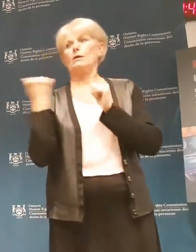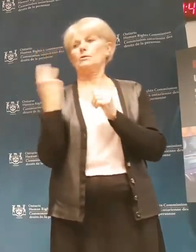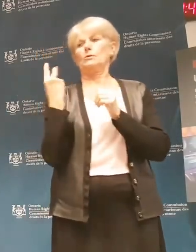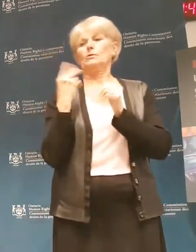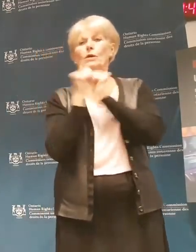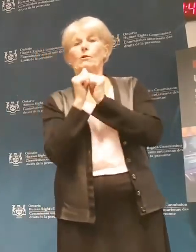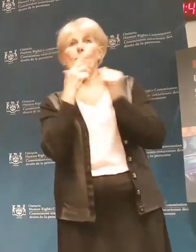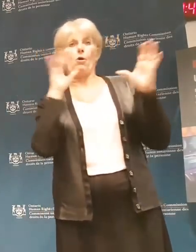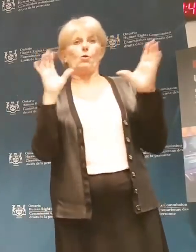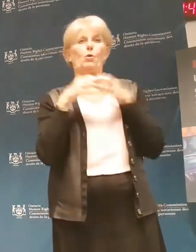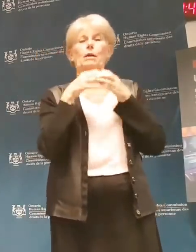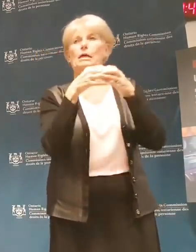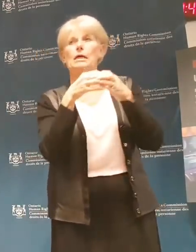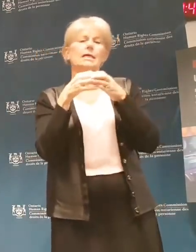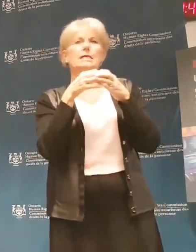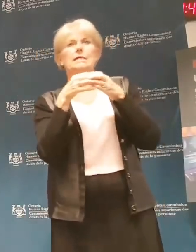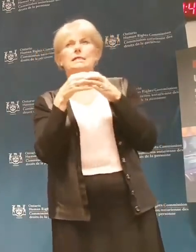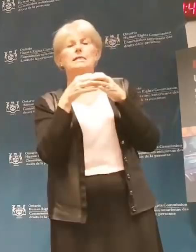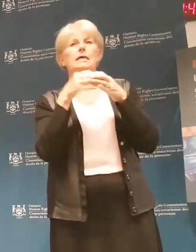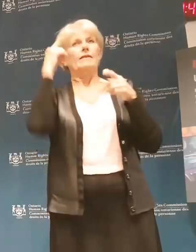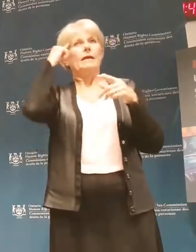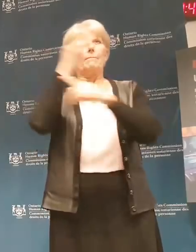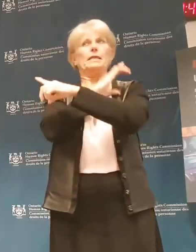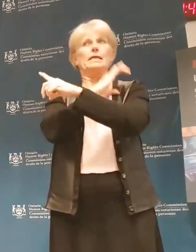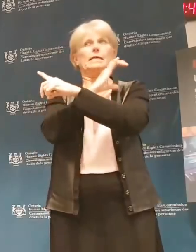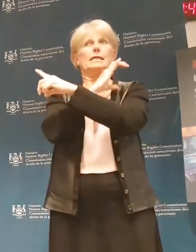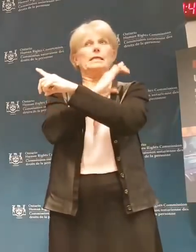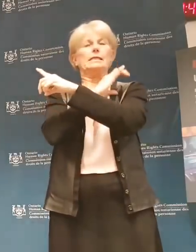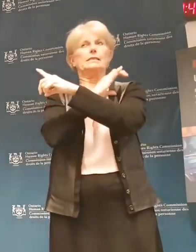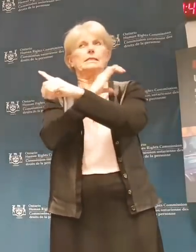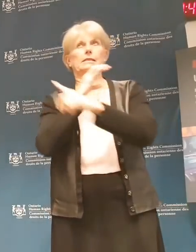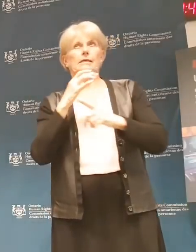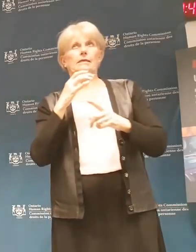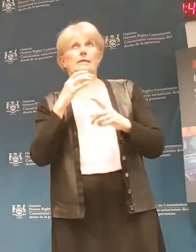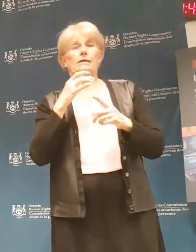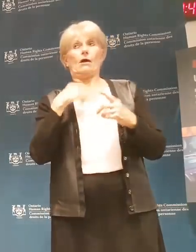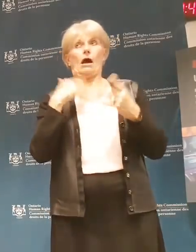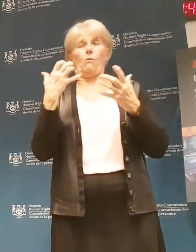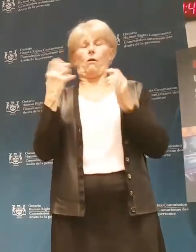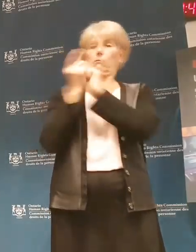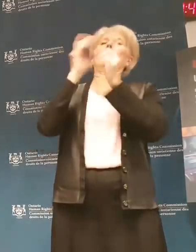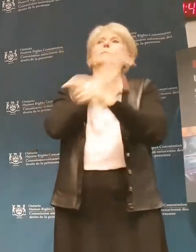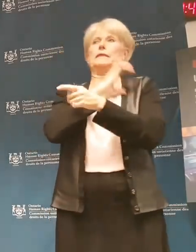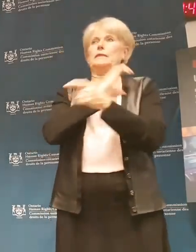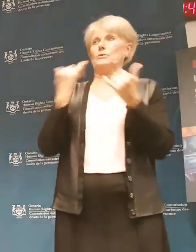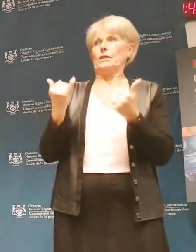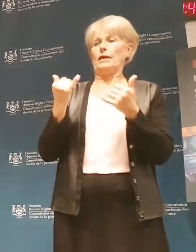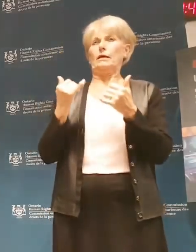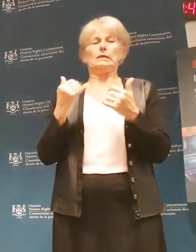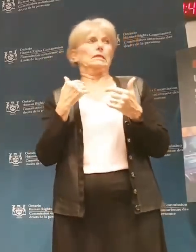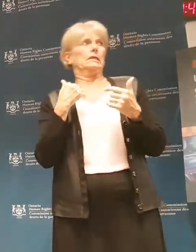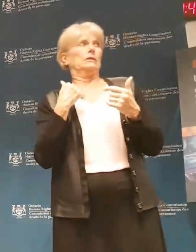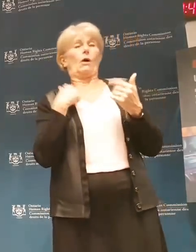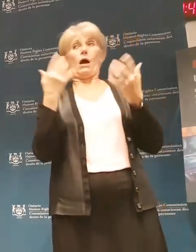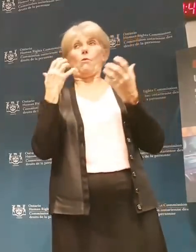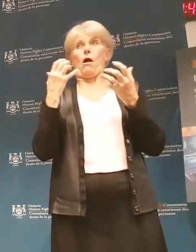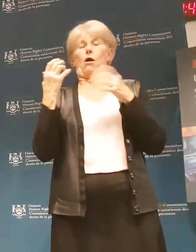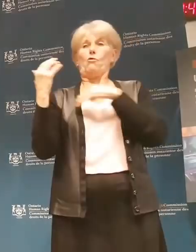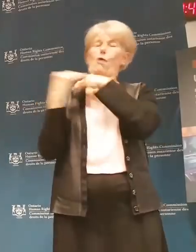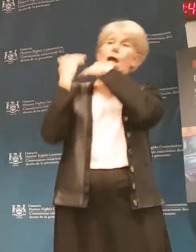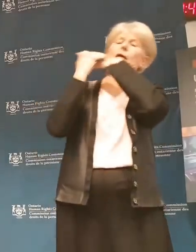or in a group, are all decided with police in mind. Do I feel like talking to police today? Do I want to be